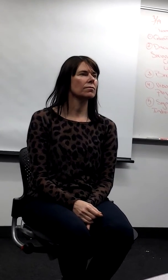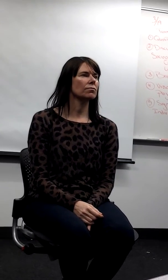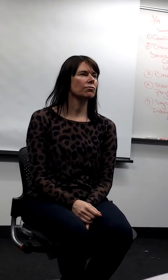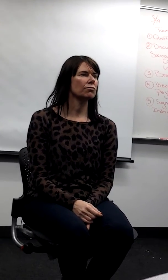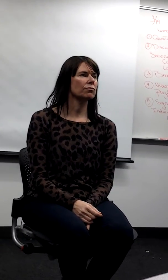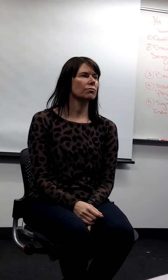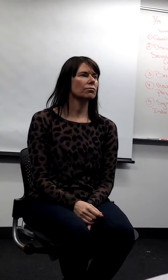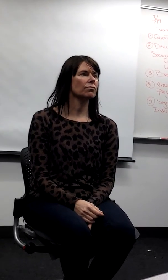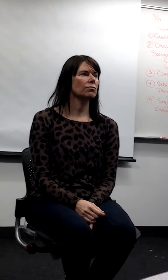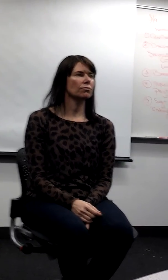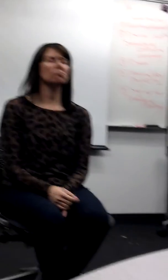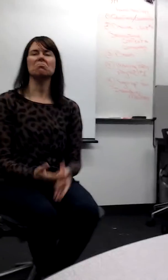up.